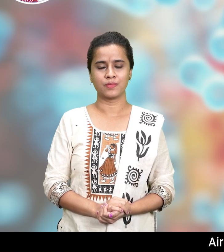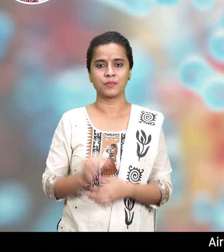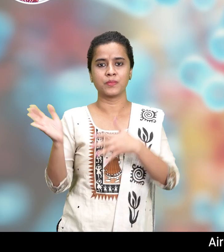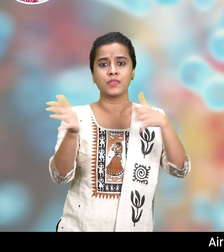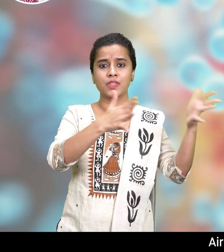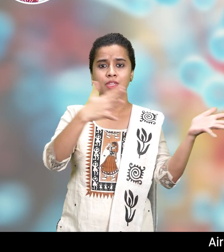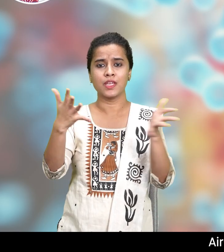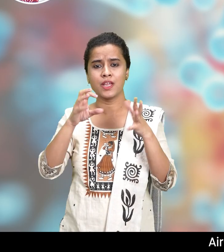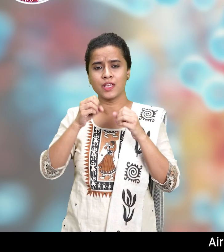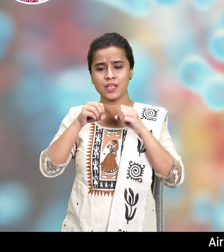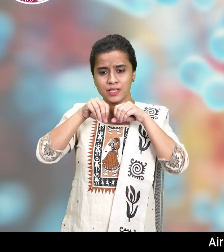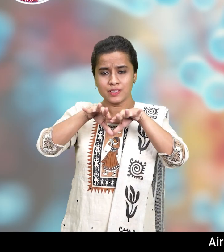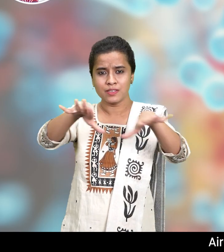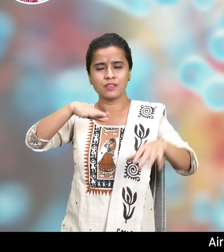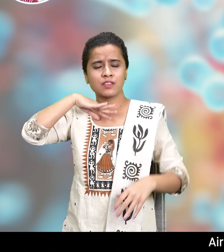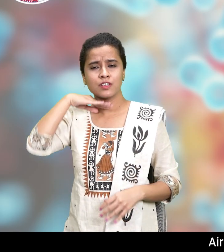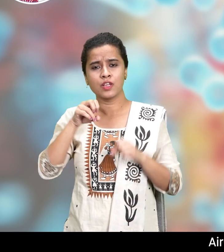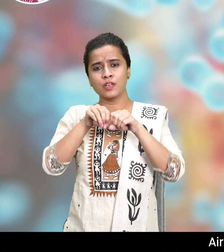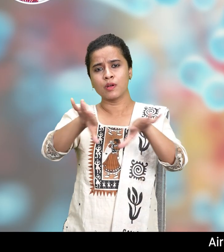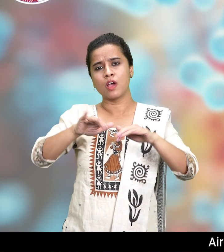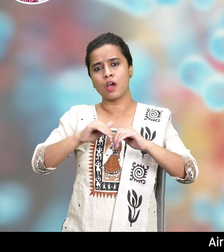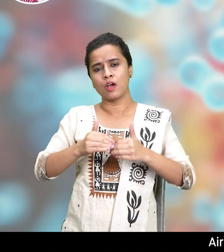air-transmitted diseases.